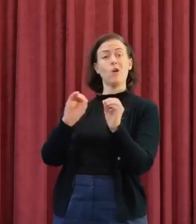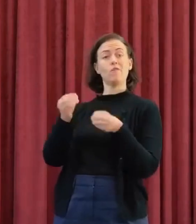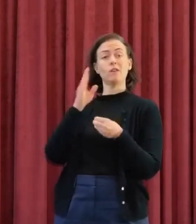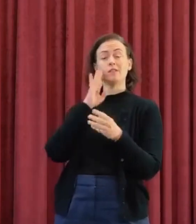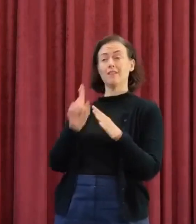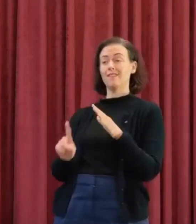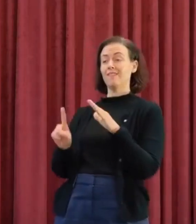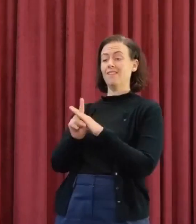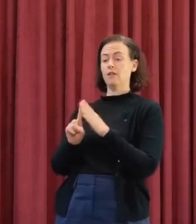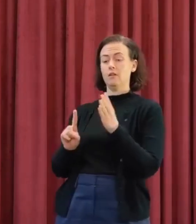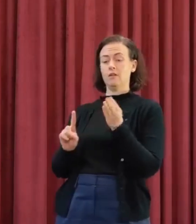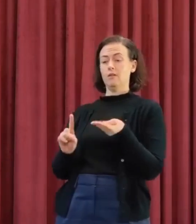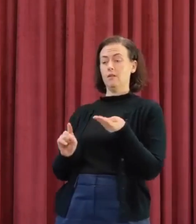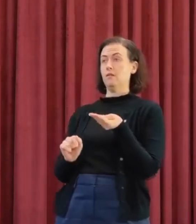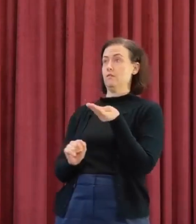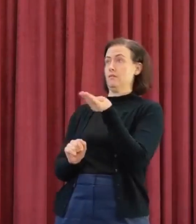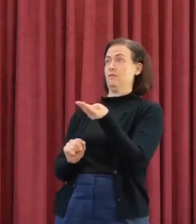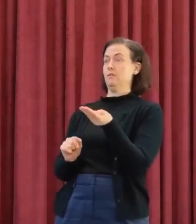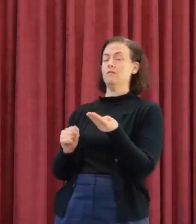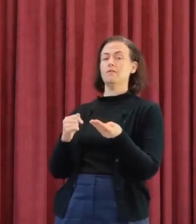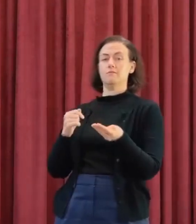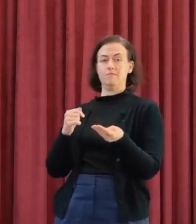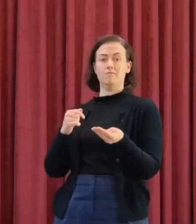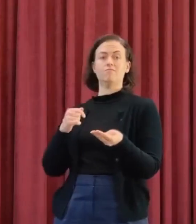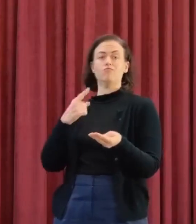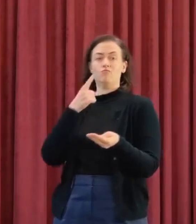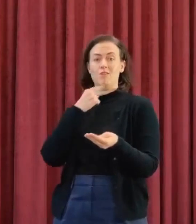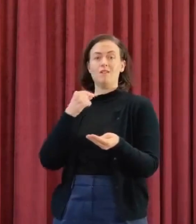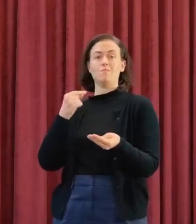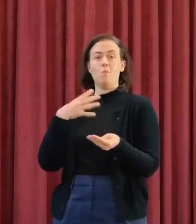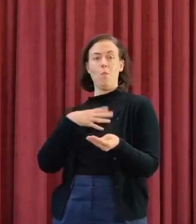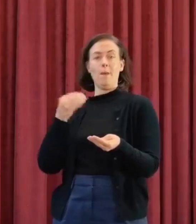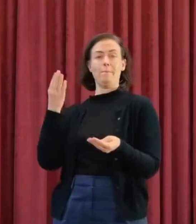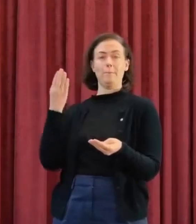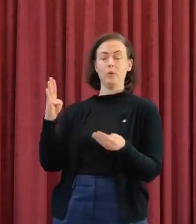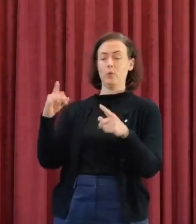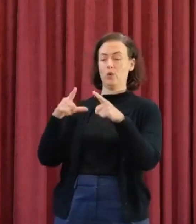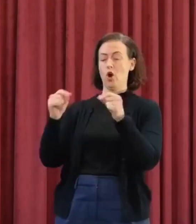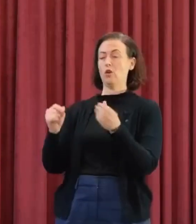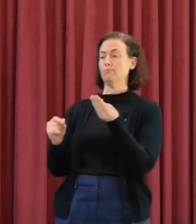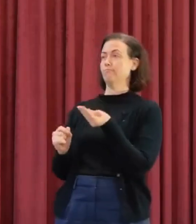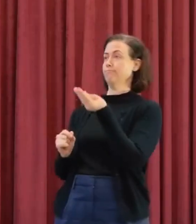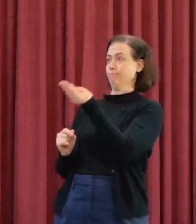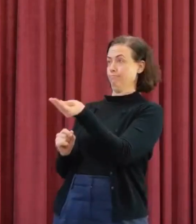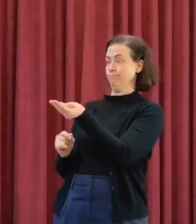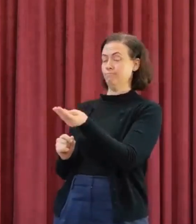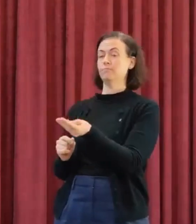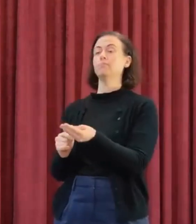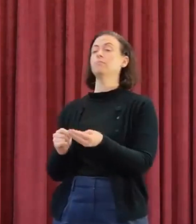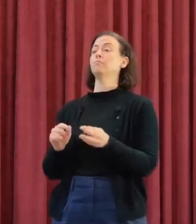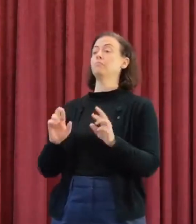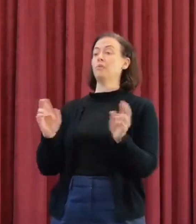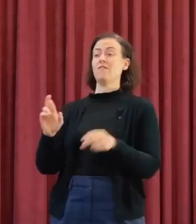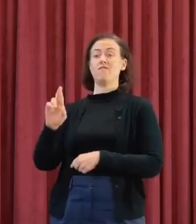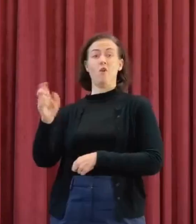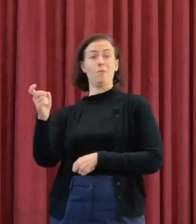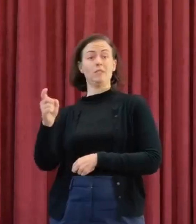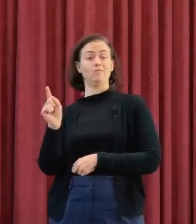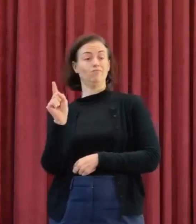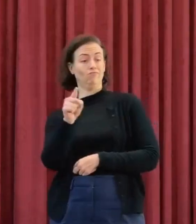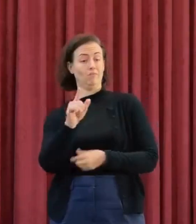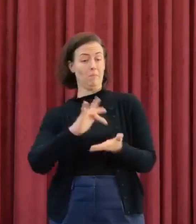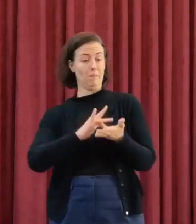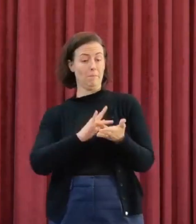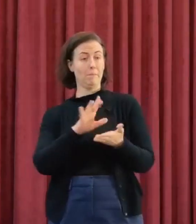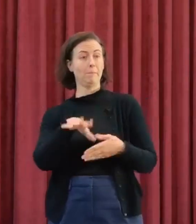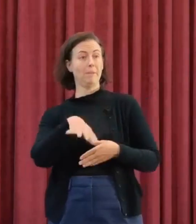your Medicare card, red, white, and blue Medicare card. And when you pick up your medication at the pharmacy, you show